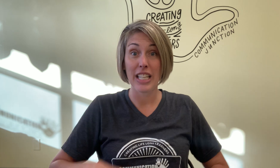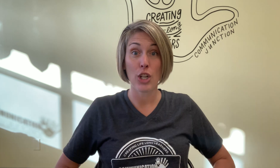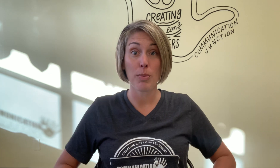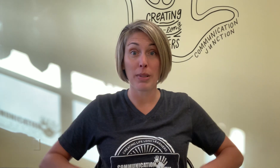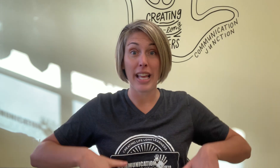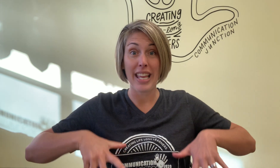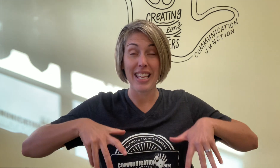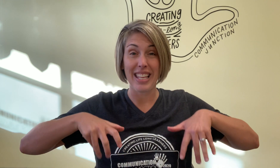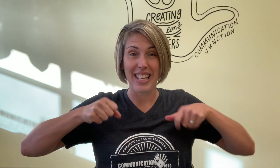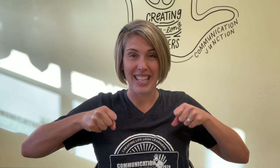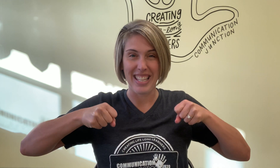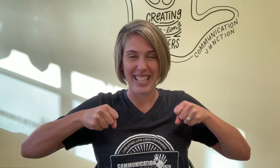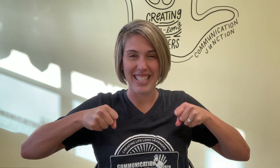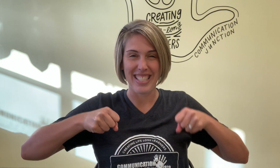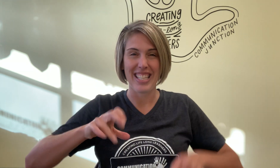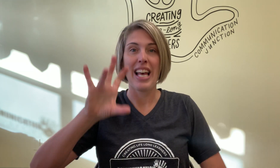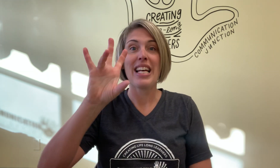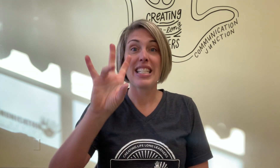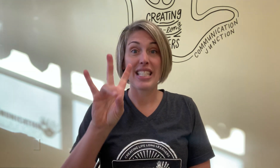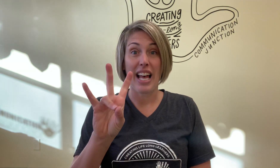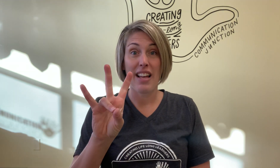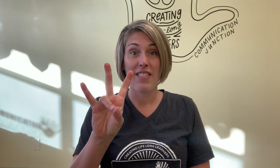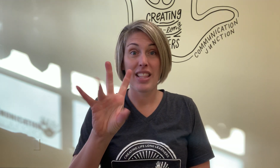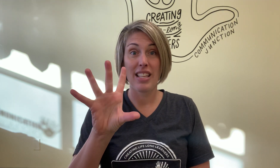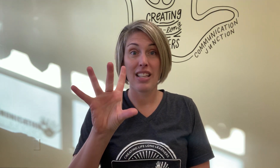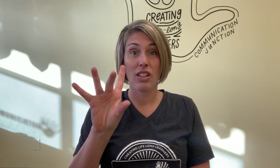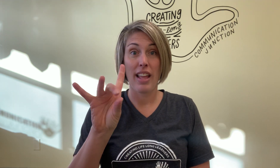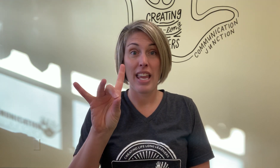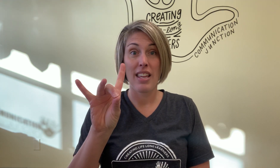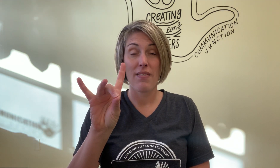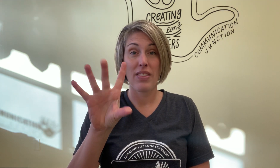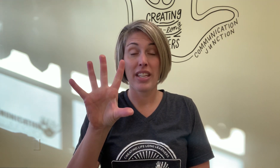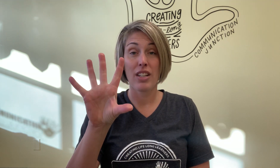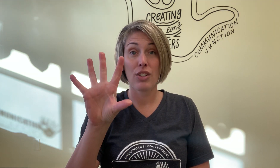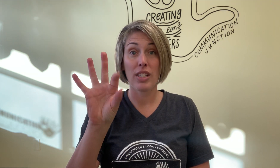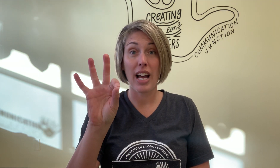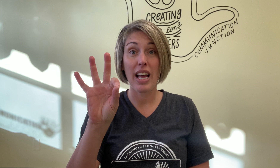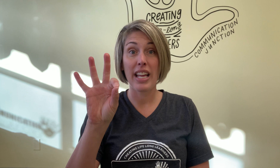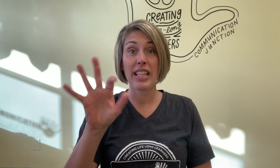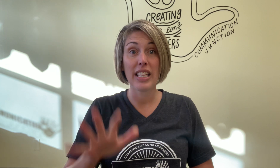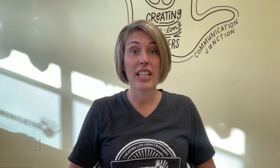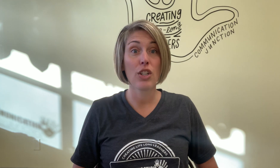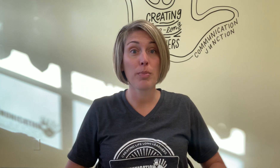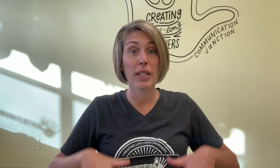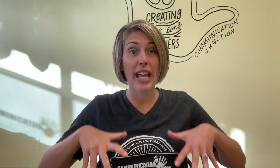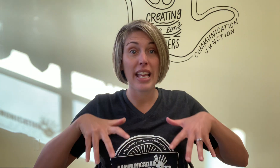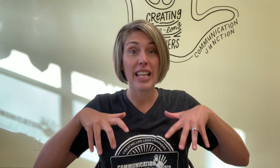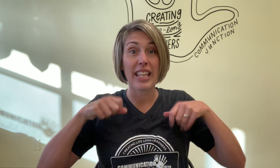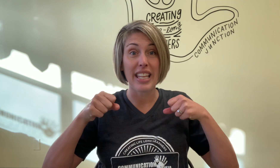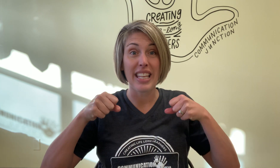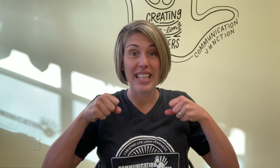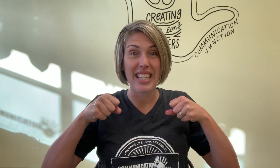little blankies. 7 little, 8 little, 9 little